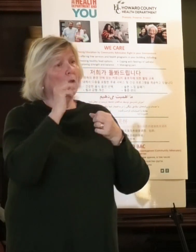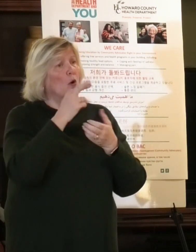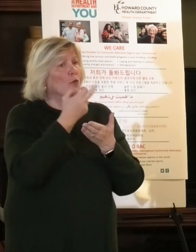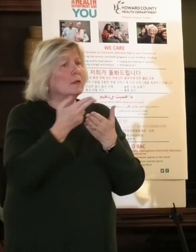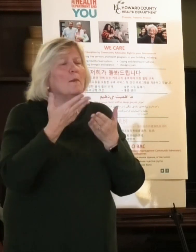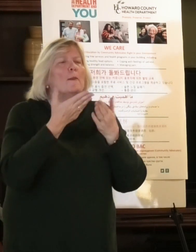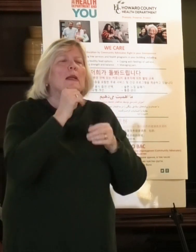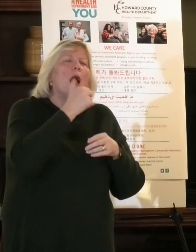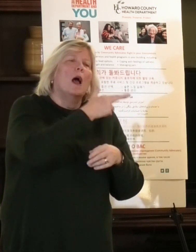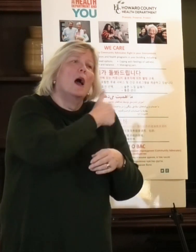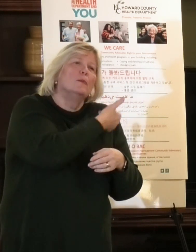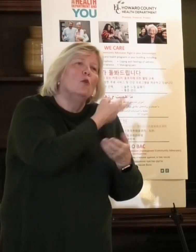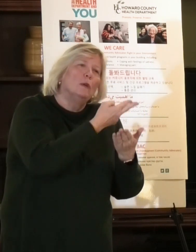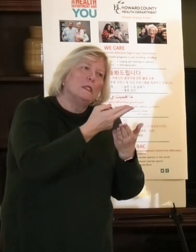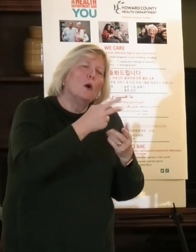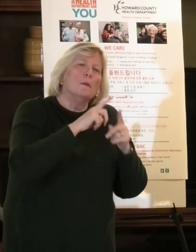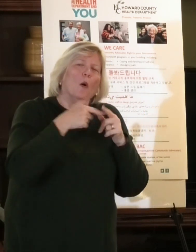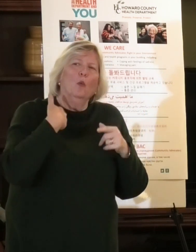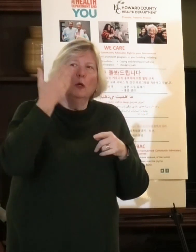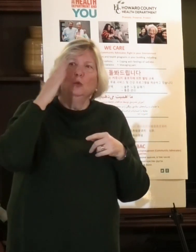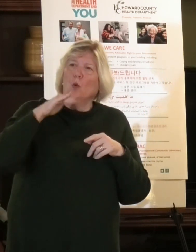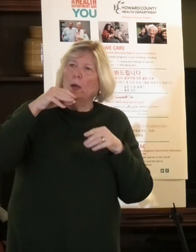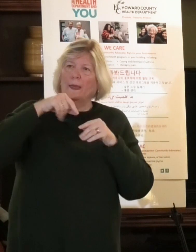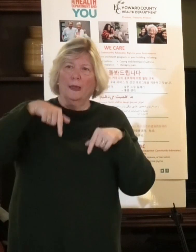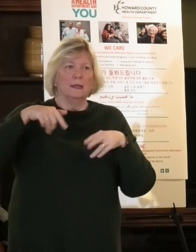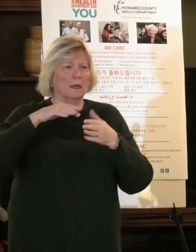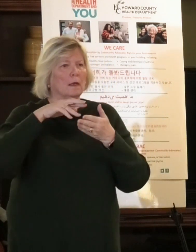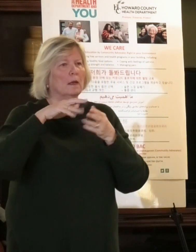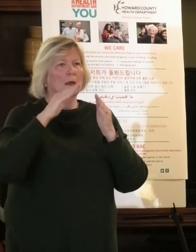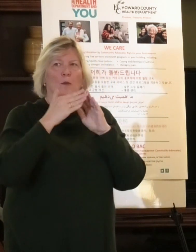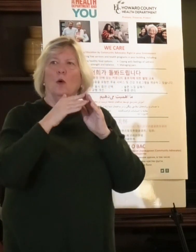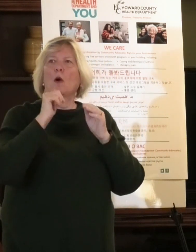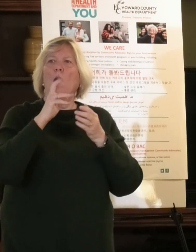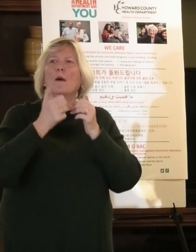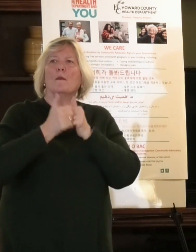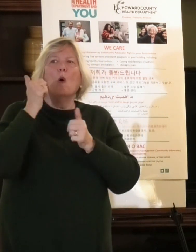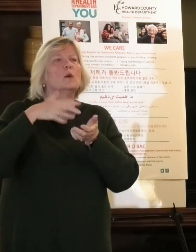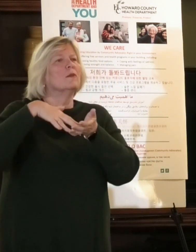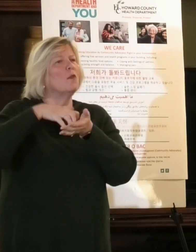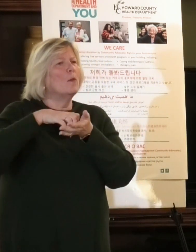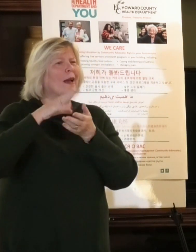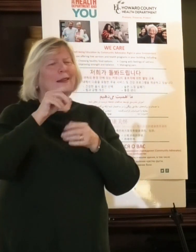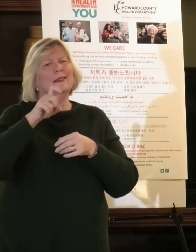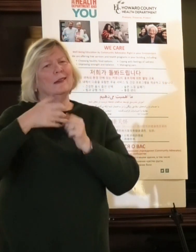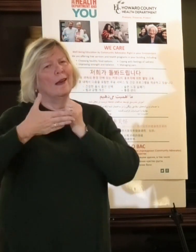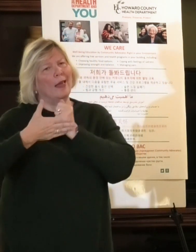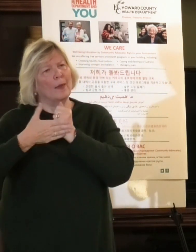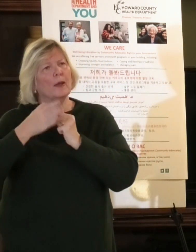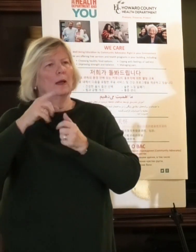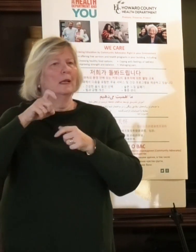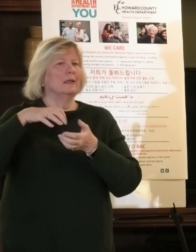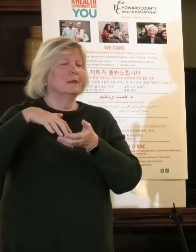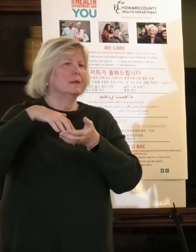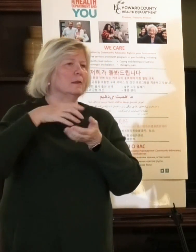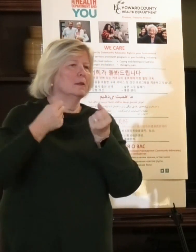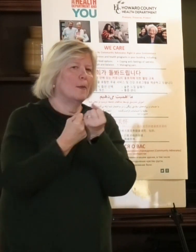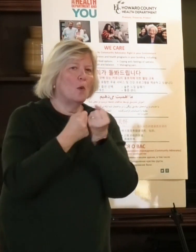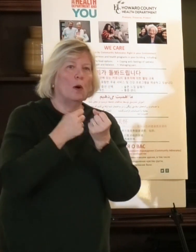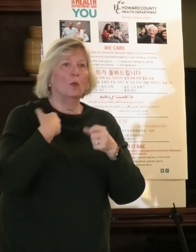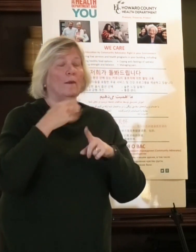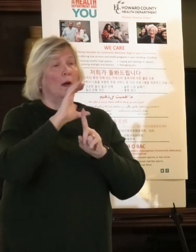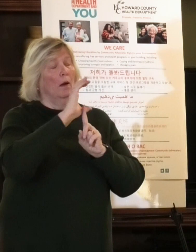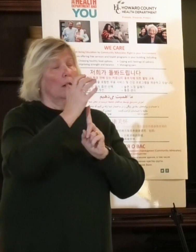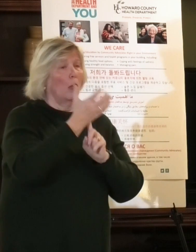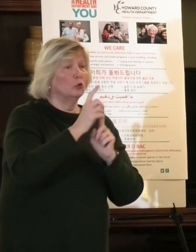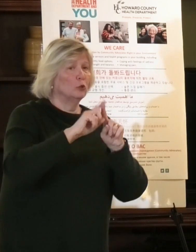not hospital resources, but we know in this community are most vulnerable and need help and support, because there are cultural differences, there are